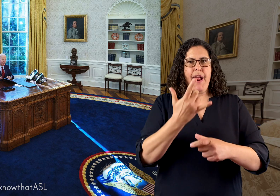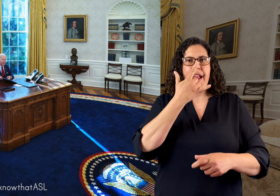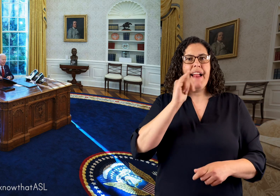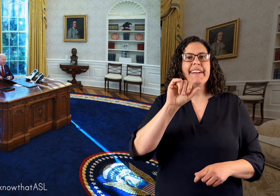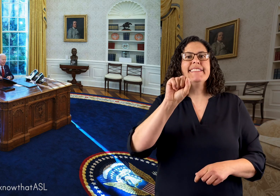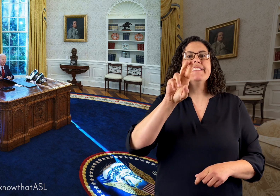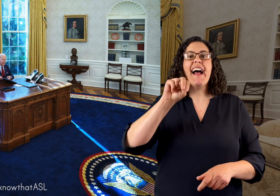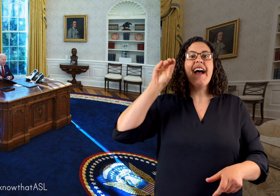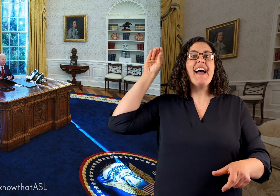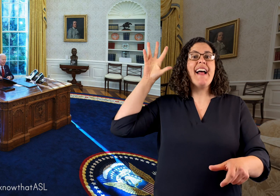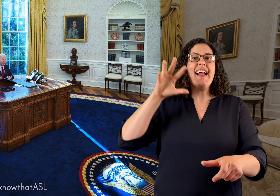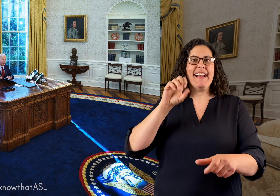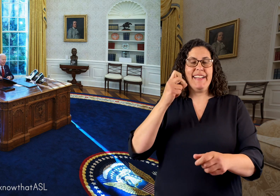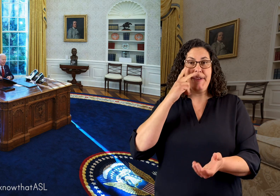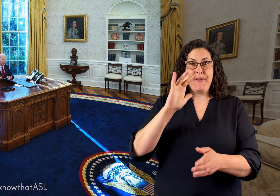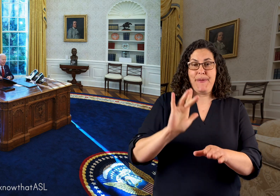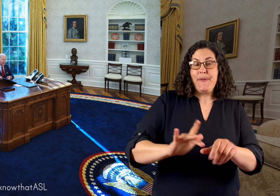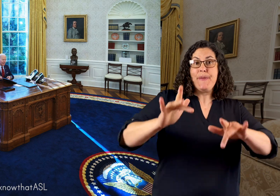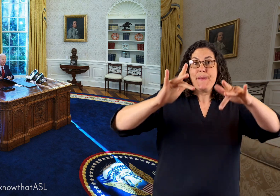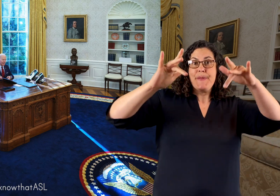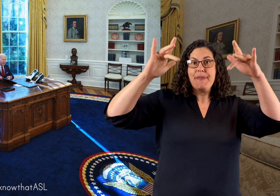gold leafing on it, which reflects the sun.